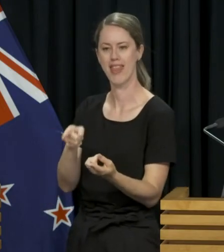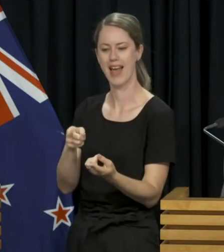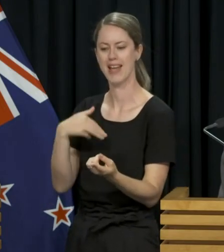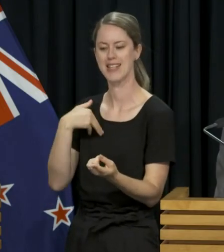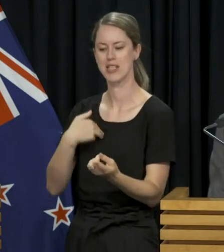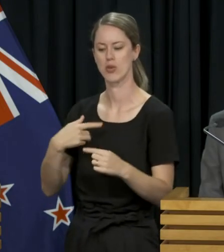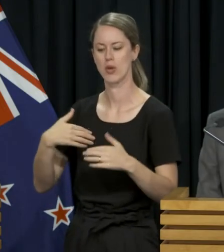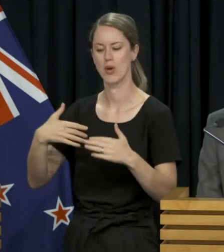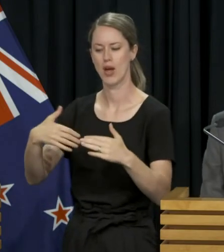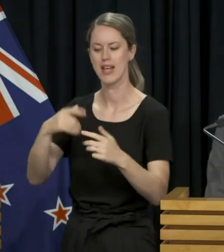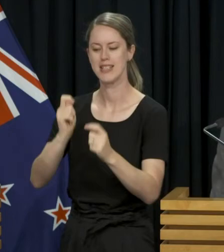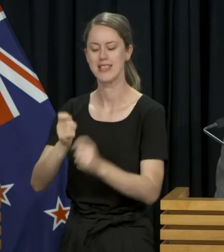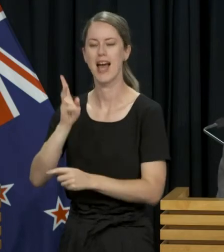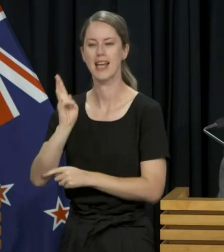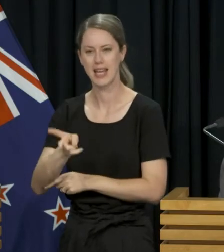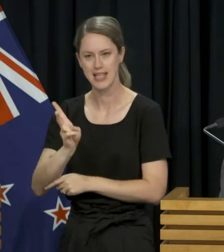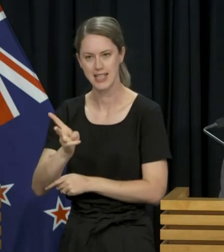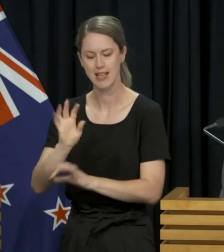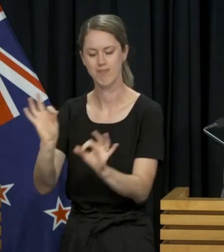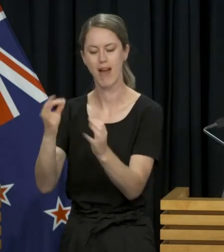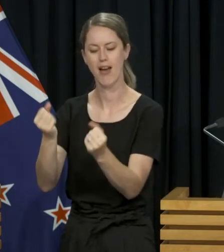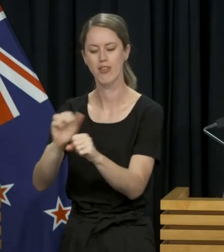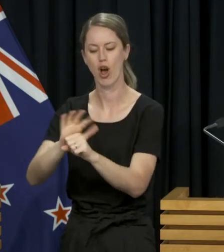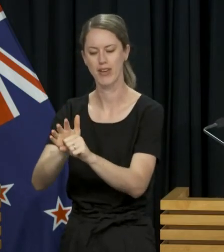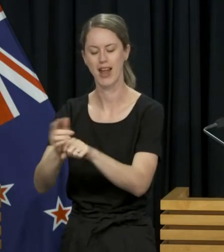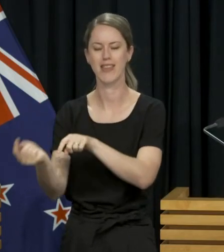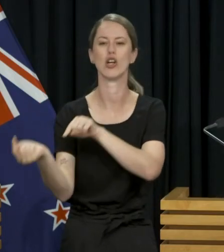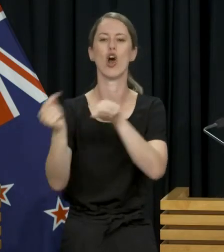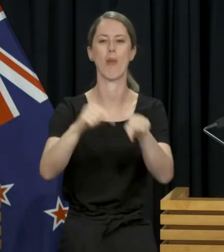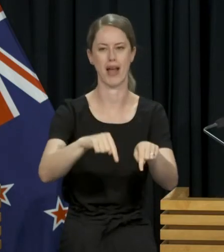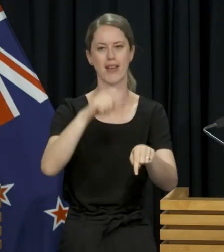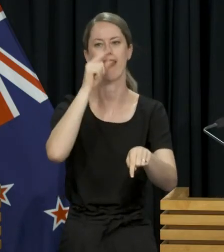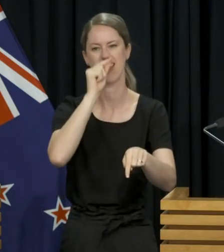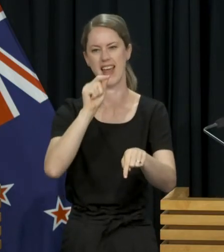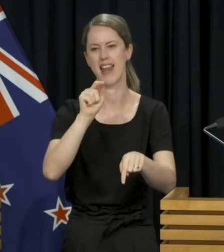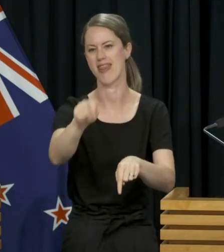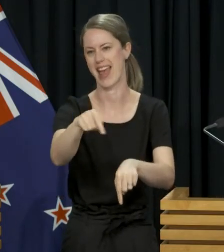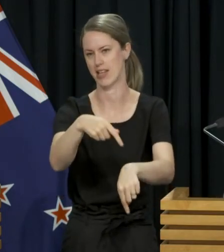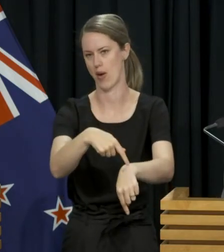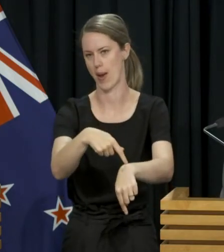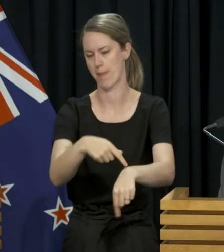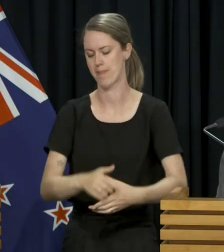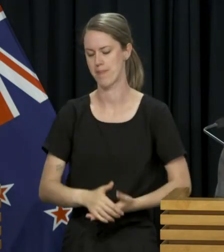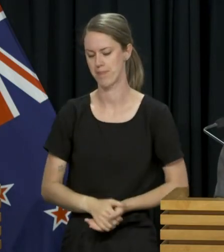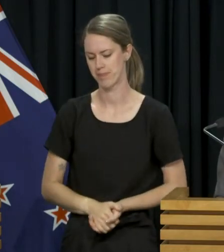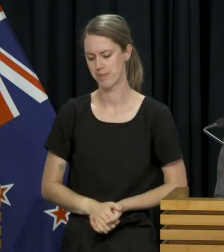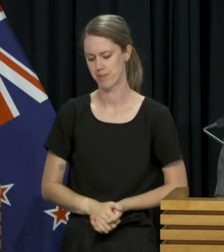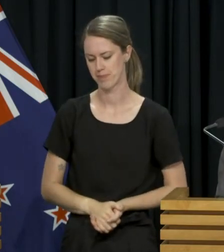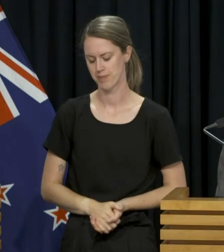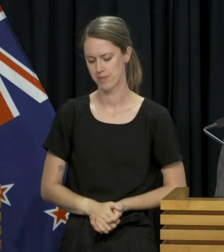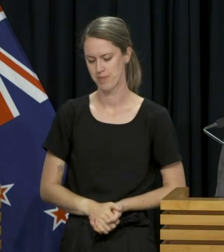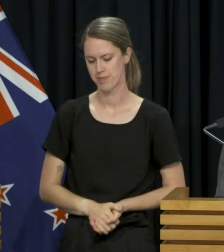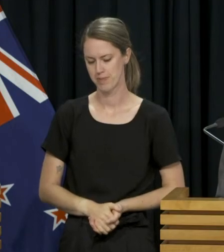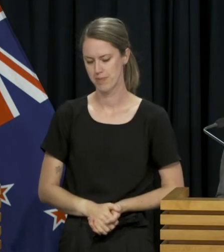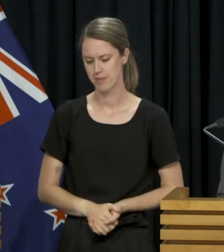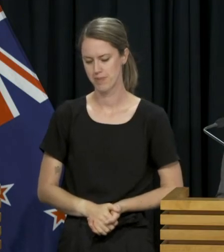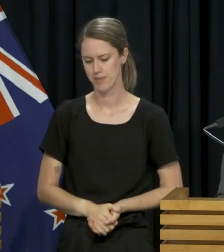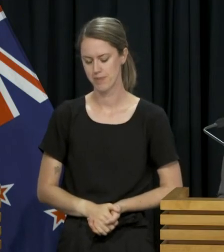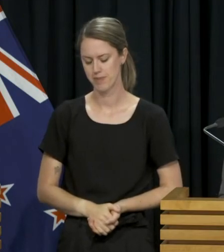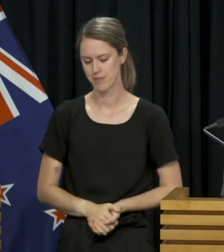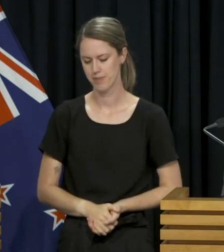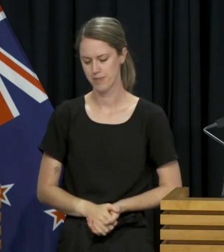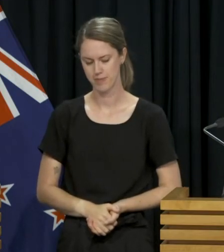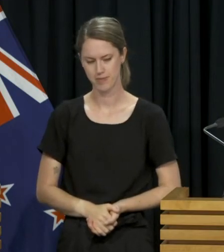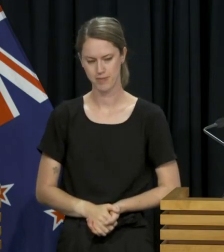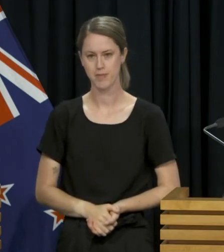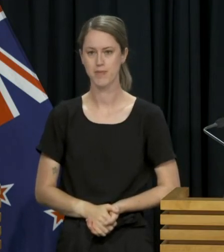second negative test before returning to school, which is standard for close contacts. Most importantly, of course,